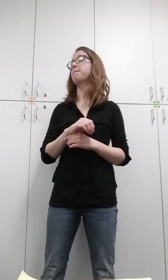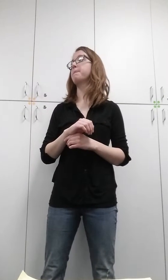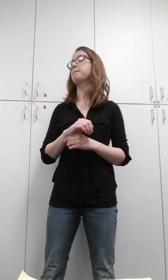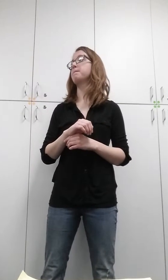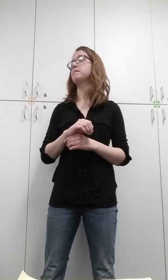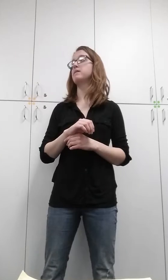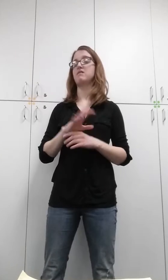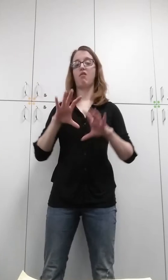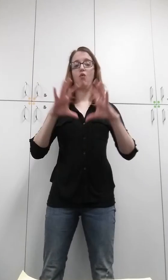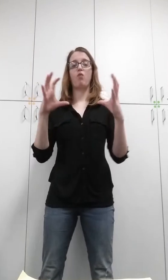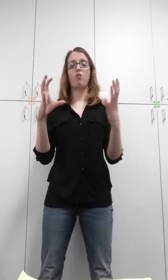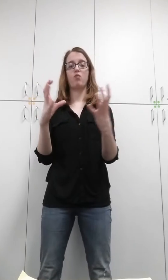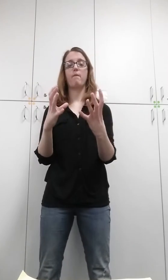don't fingerspell jewelry. I said